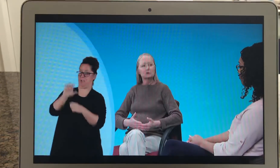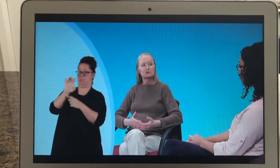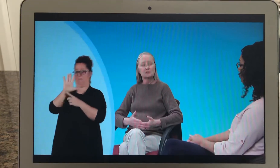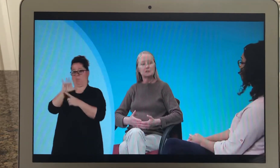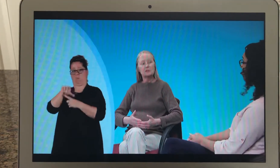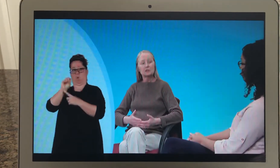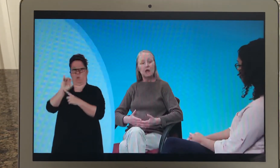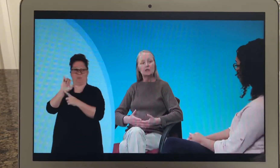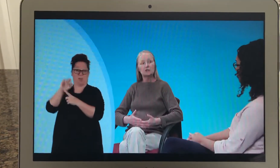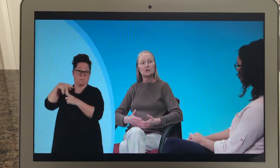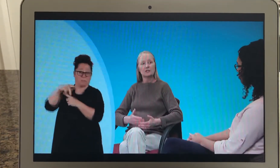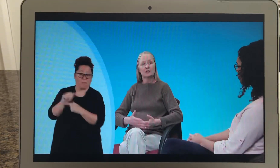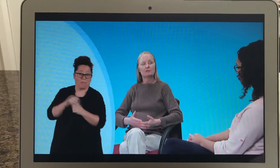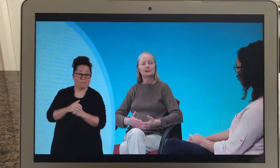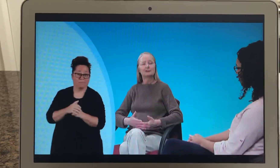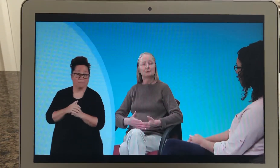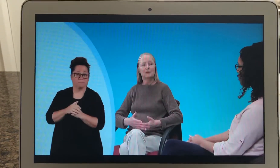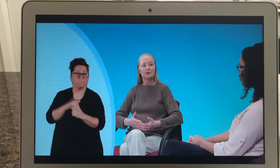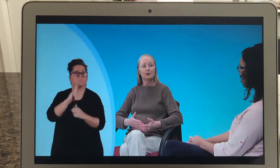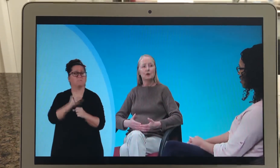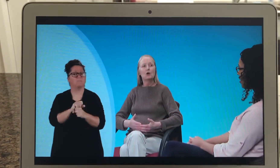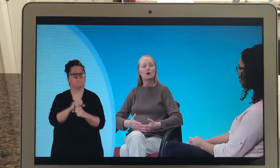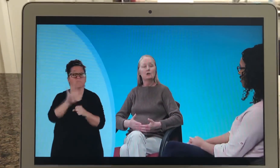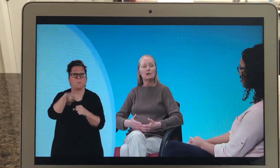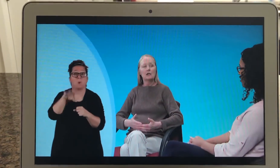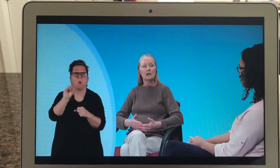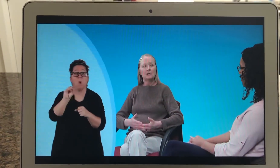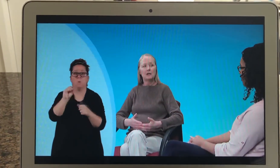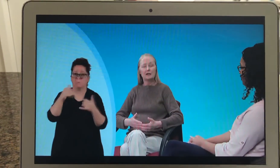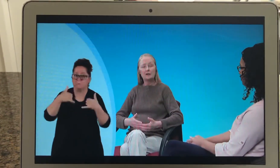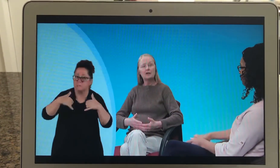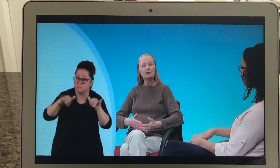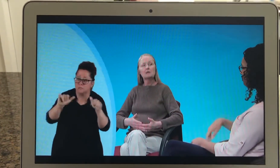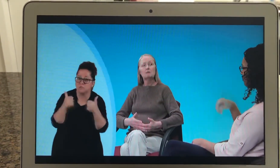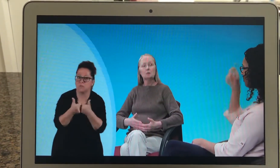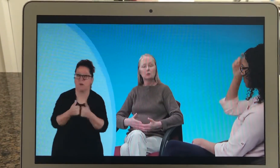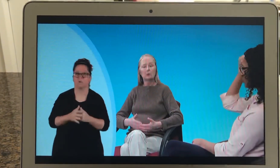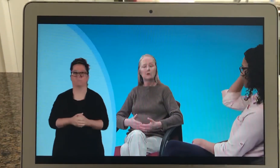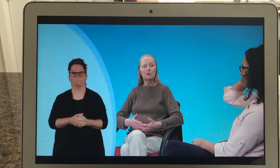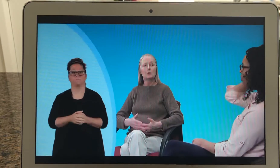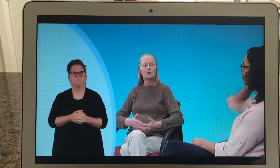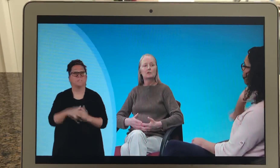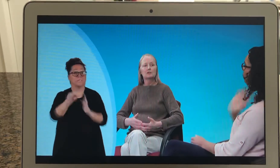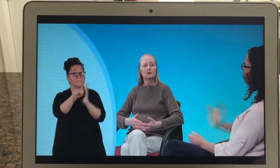challenge. To receive a 5.0 on the IAP. To receive a